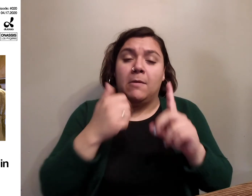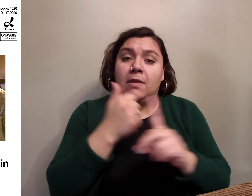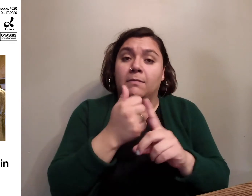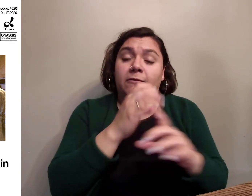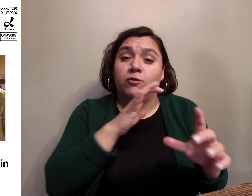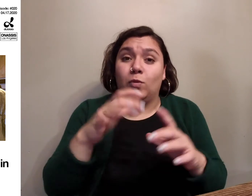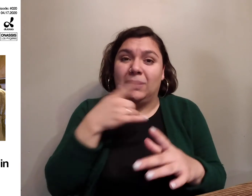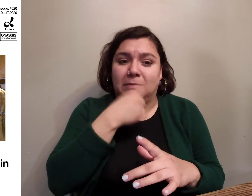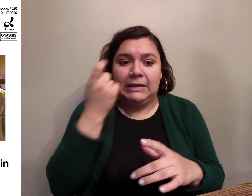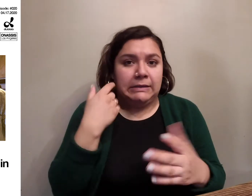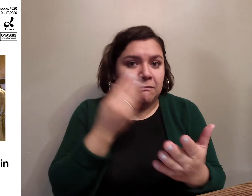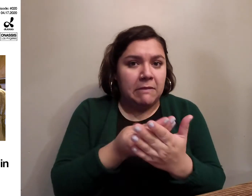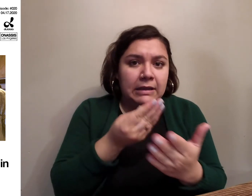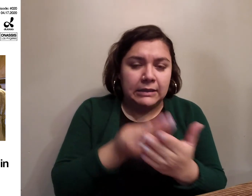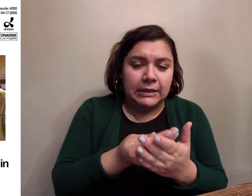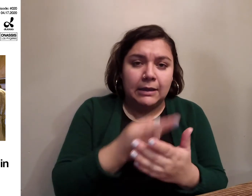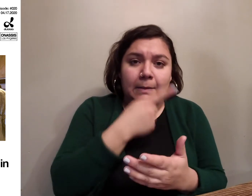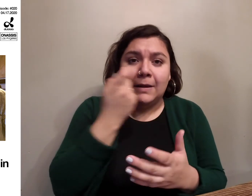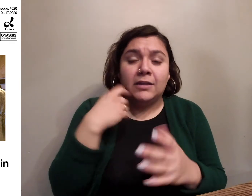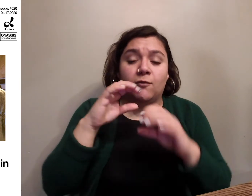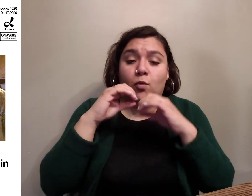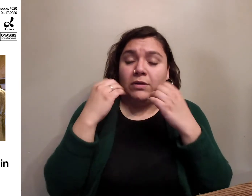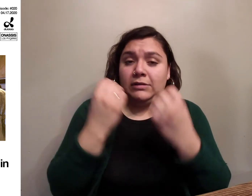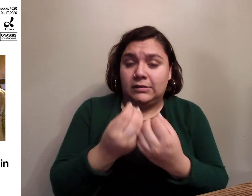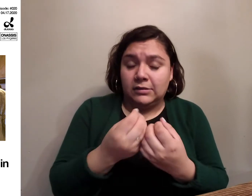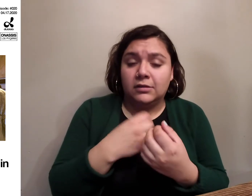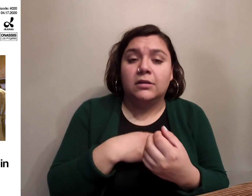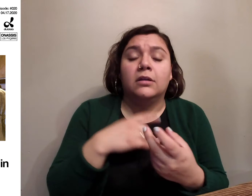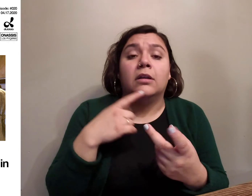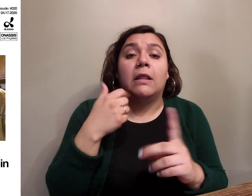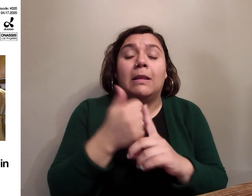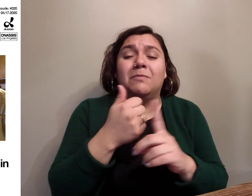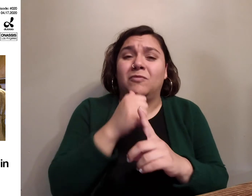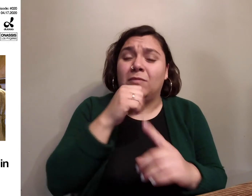of organizations and our unwillingness